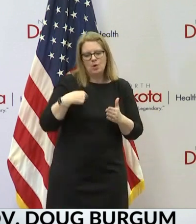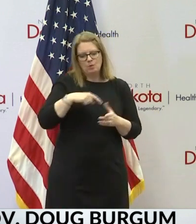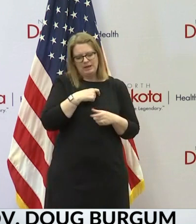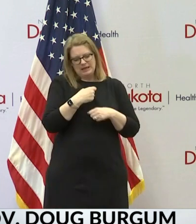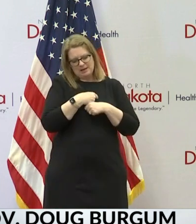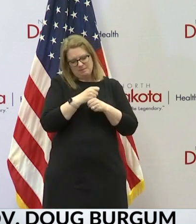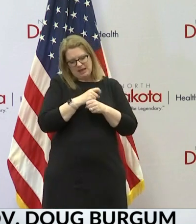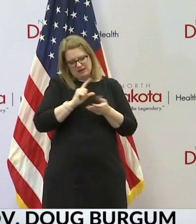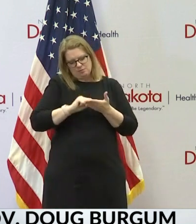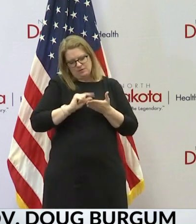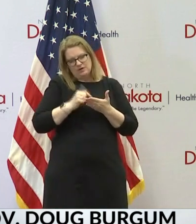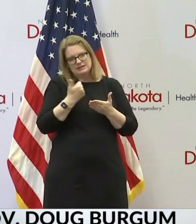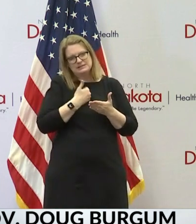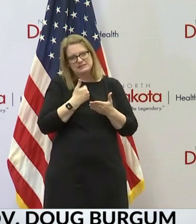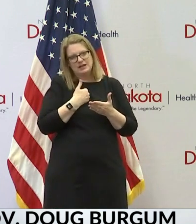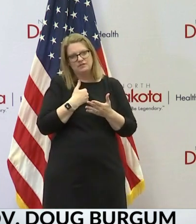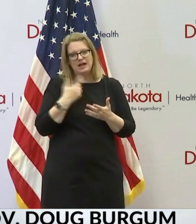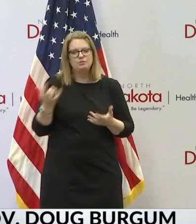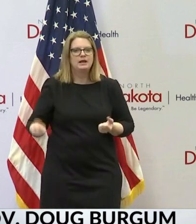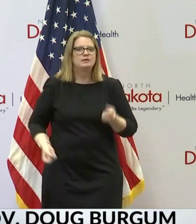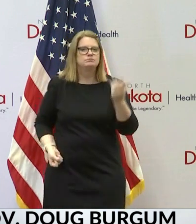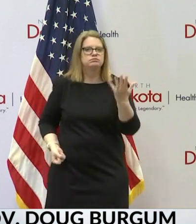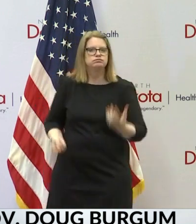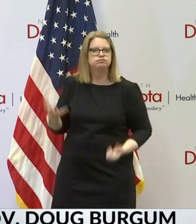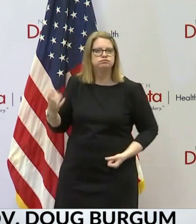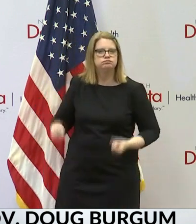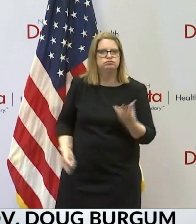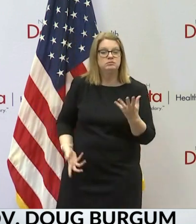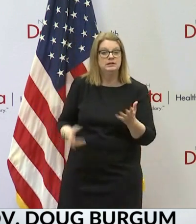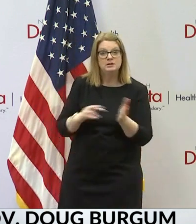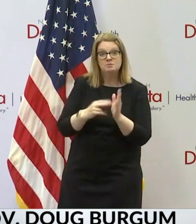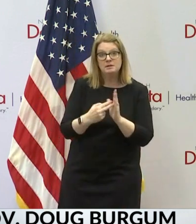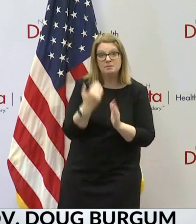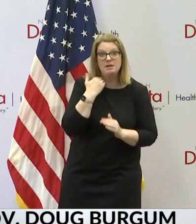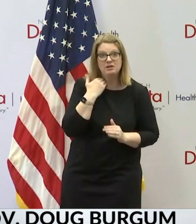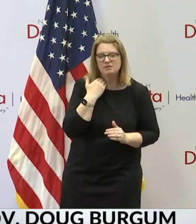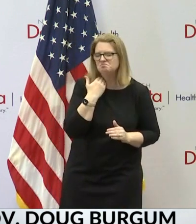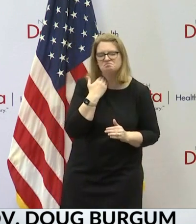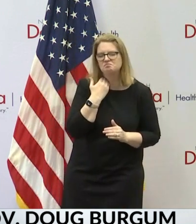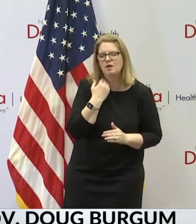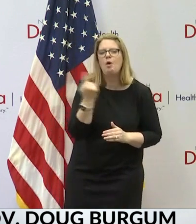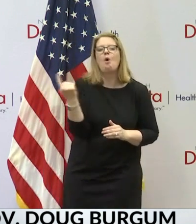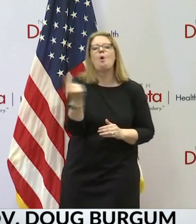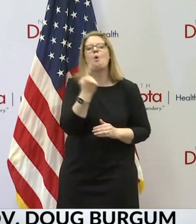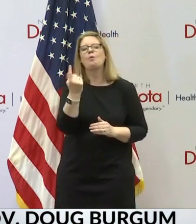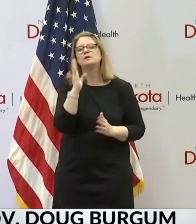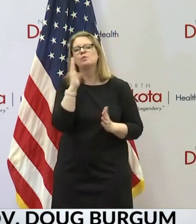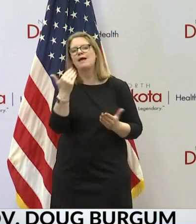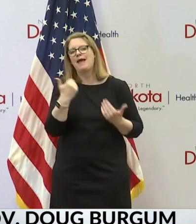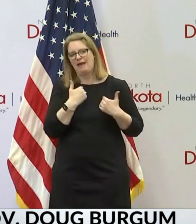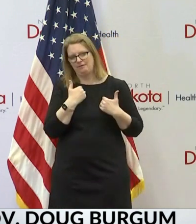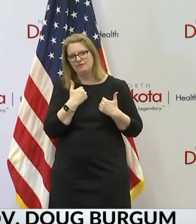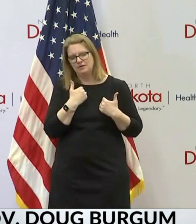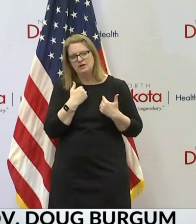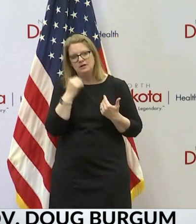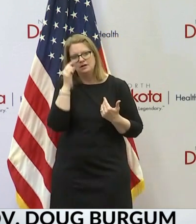ourselves and spend without fear of bankruptcy. And this fits into the understanding that